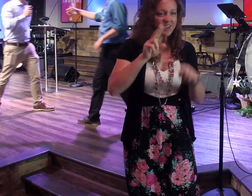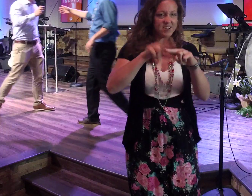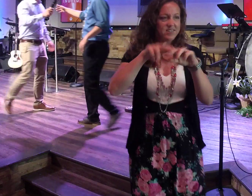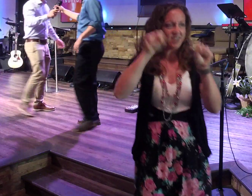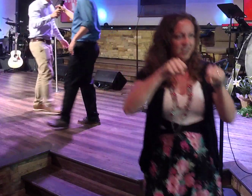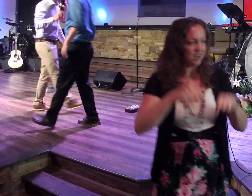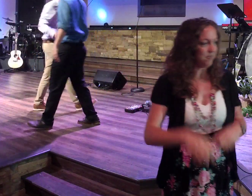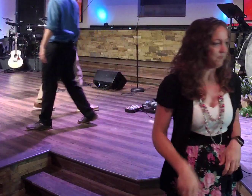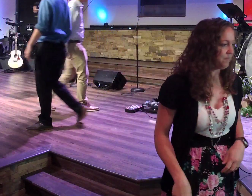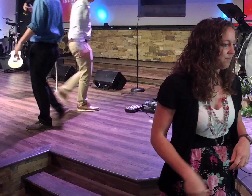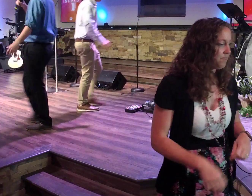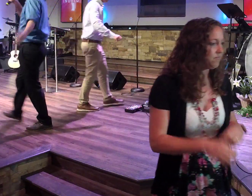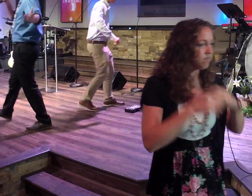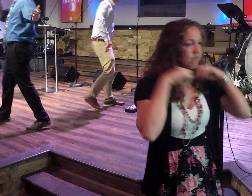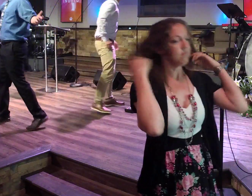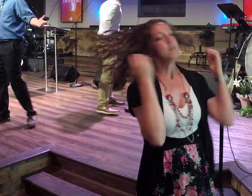seat.